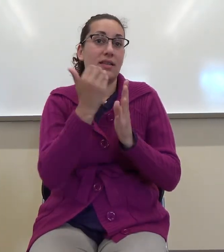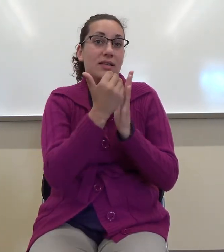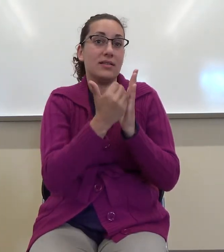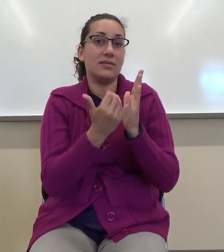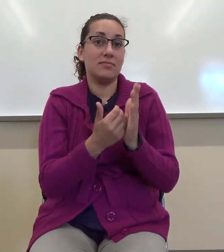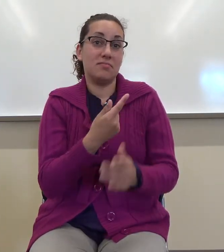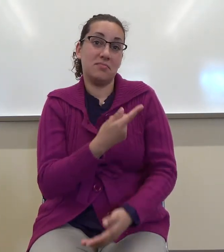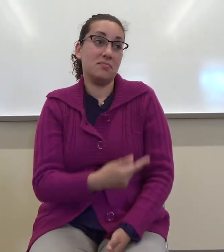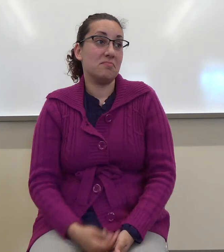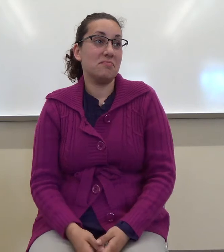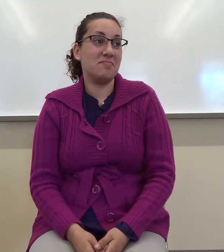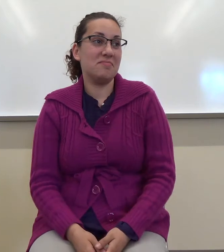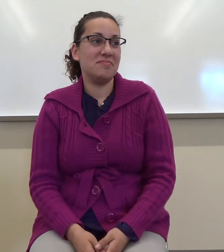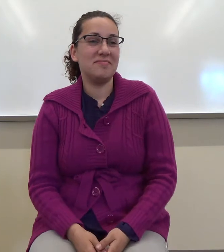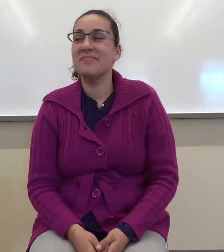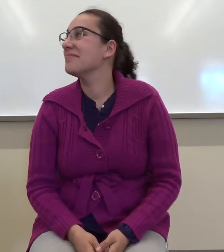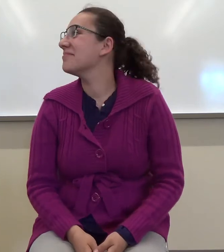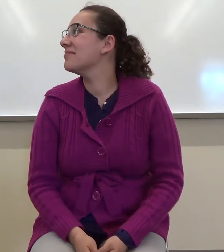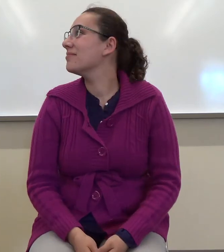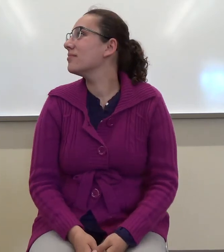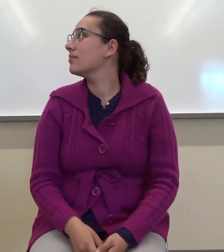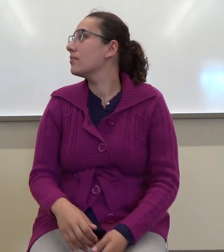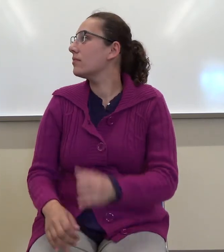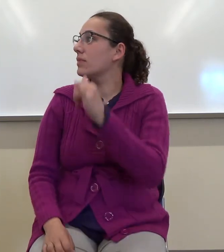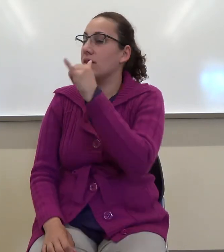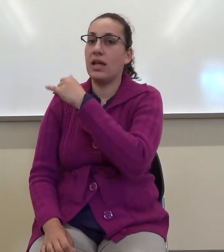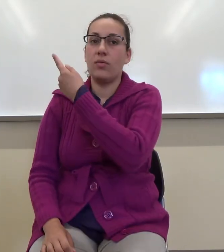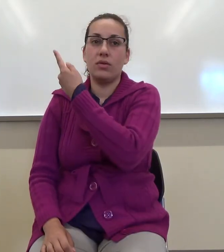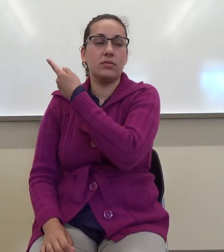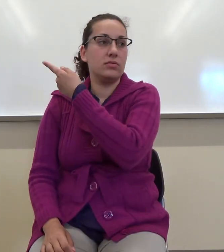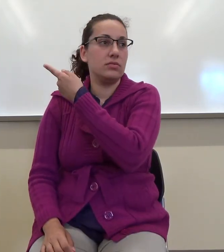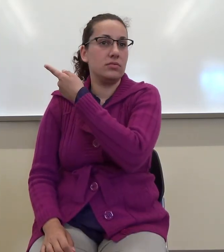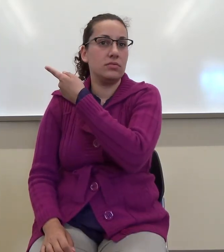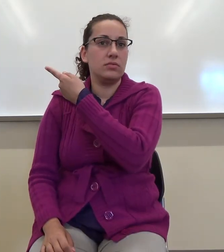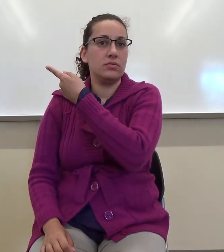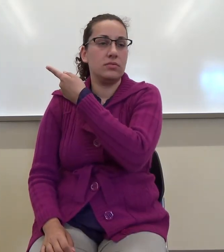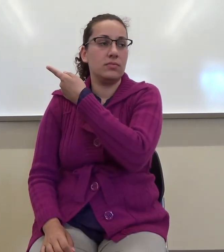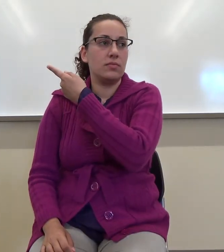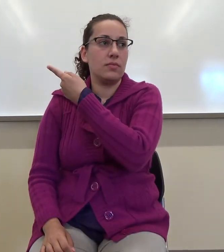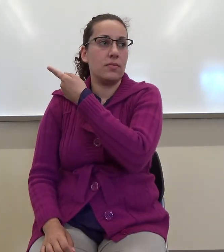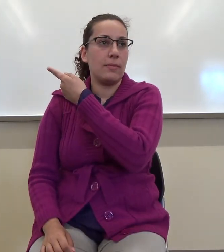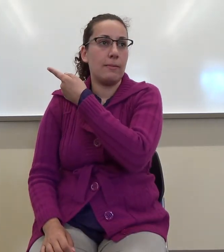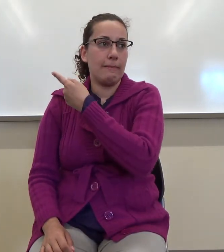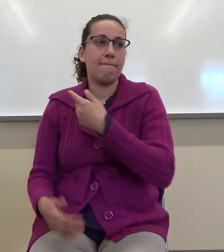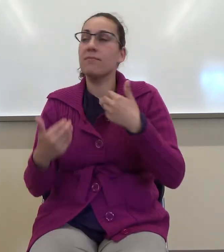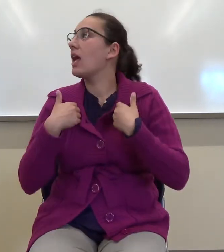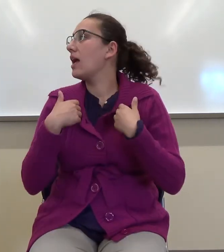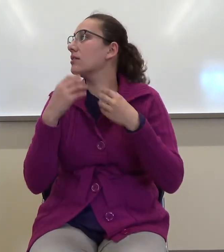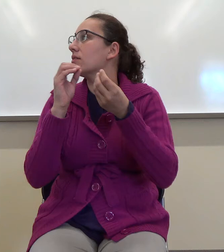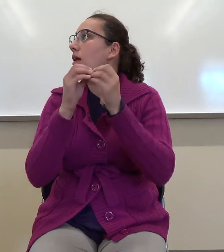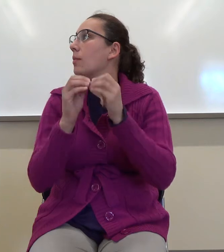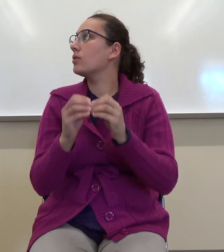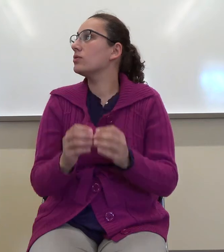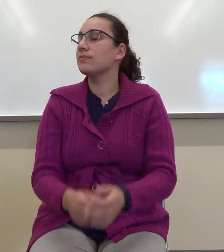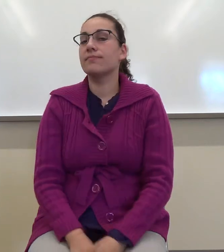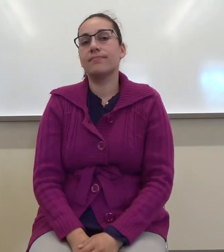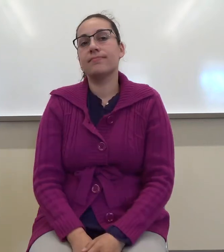very good about, and then on this one, she did, for some reason, she did have it. So just same thing, just